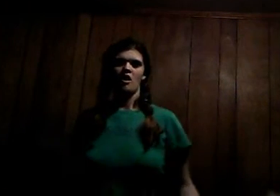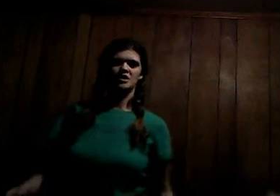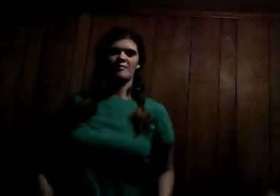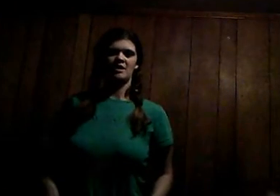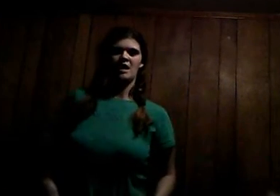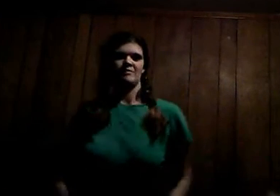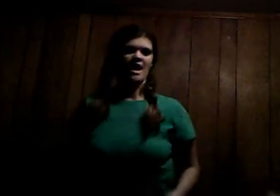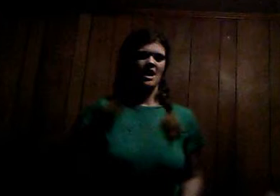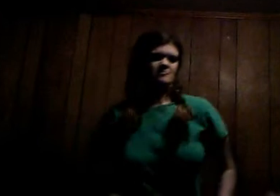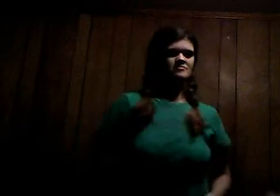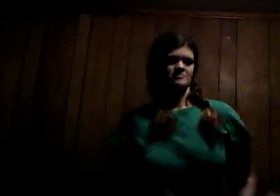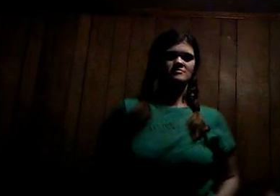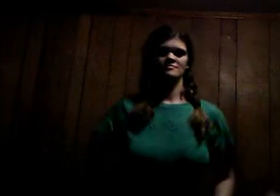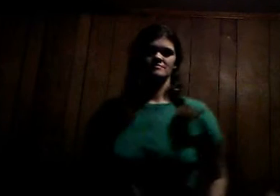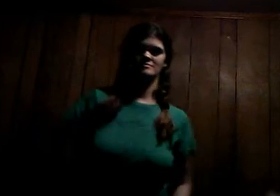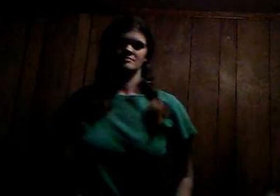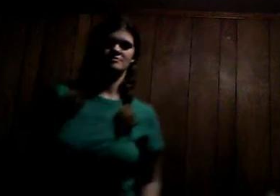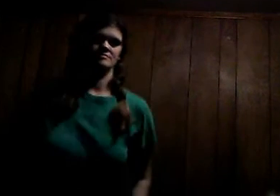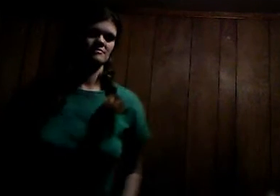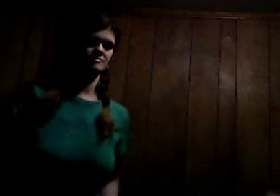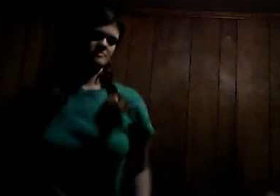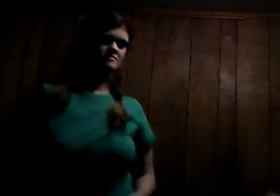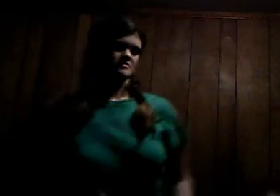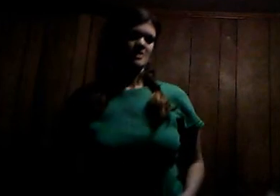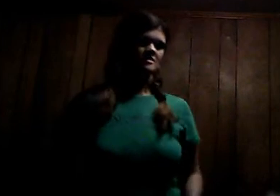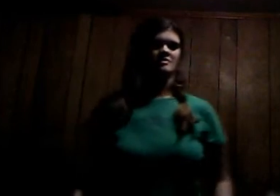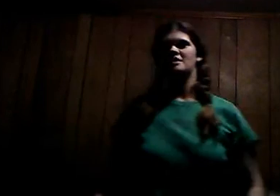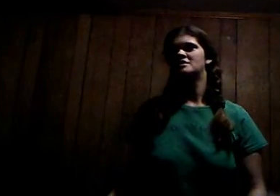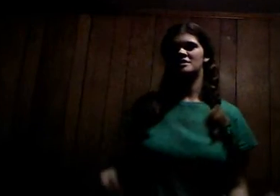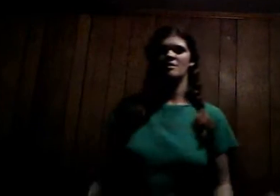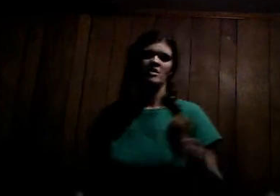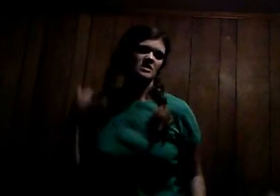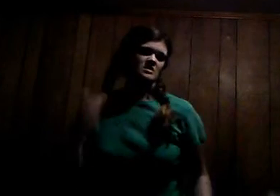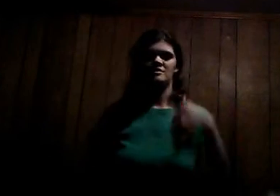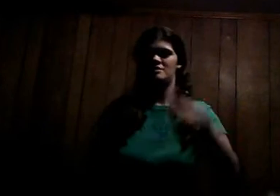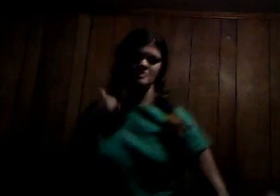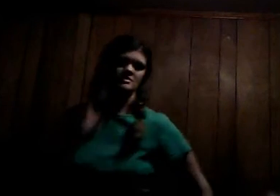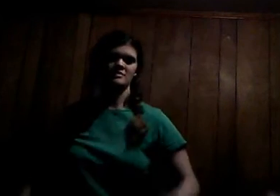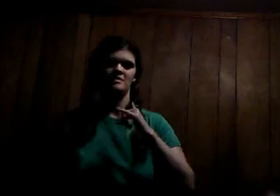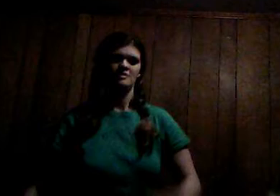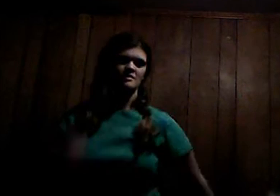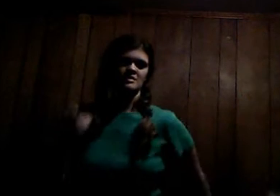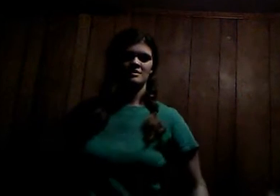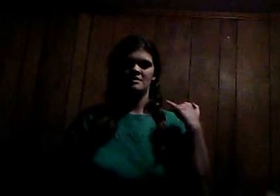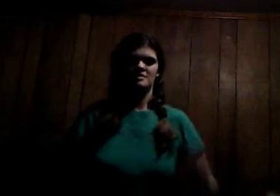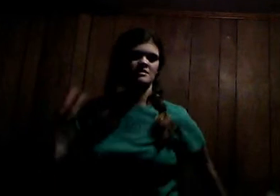Stop. Hammer time. Every time you see me, the hammer's just so hype. I'm dope on the floor and I'm magic on the